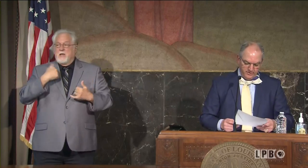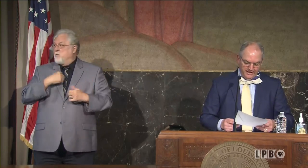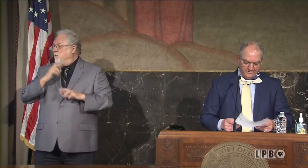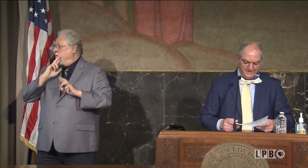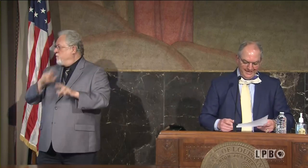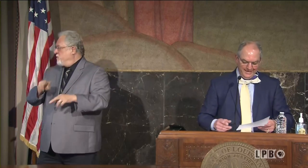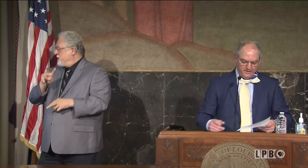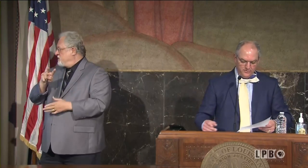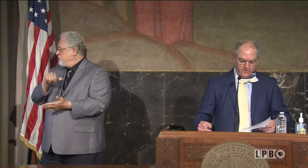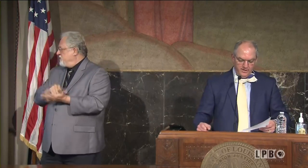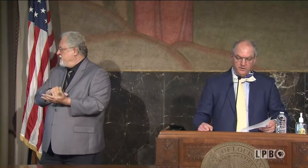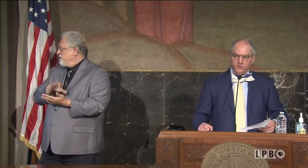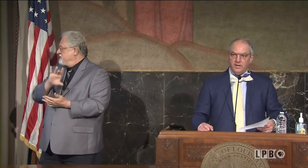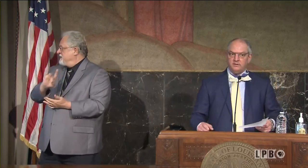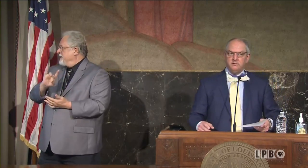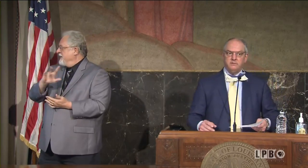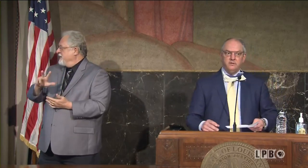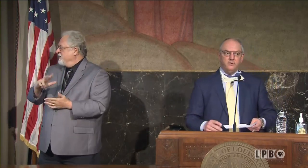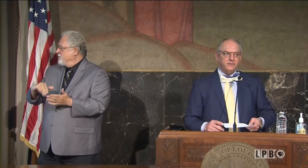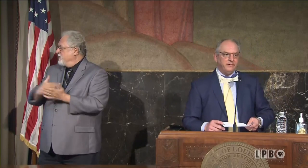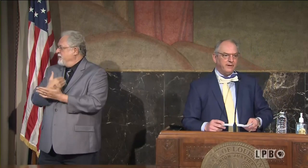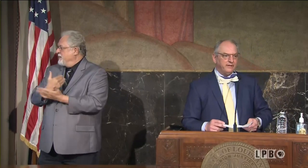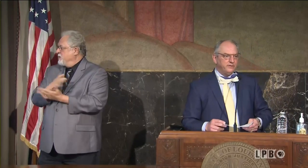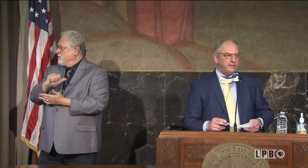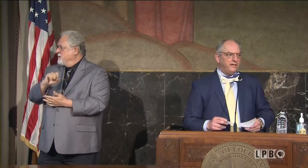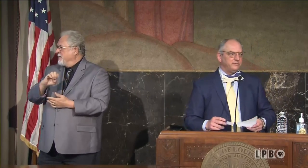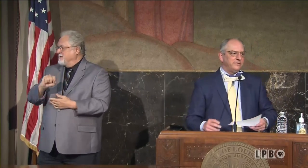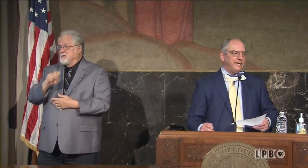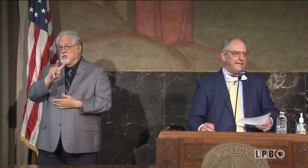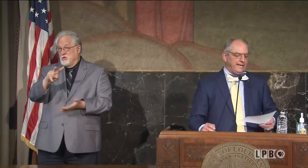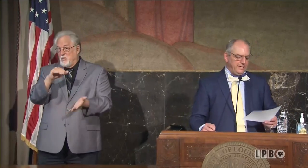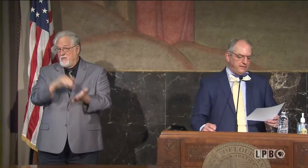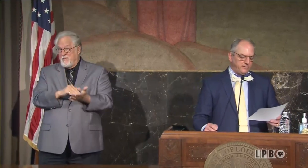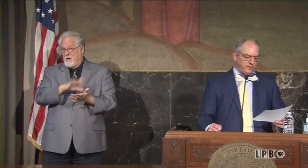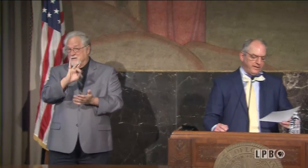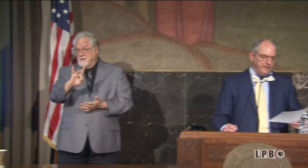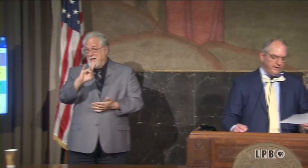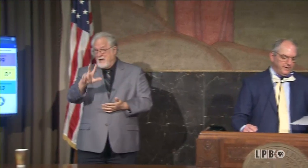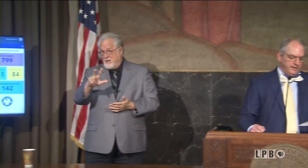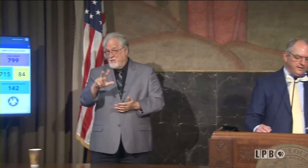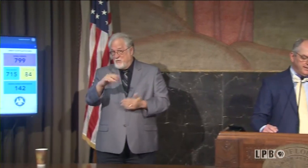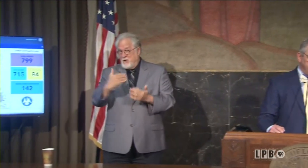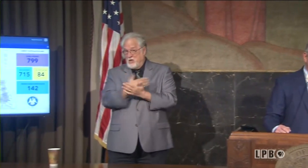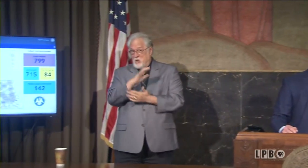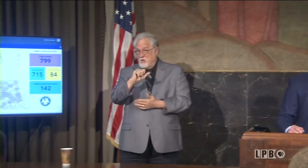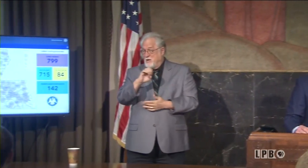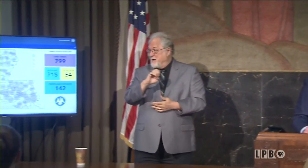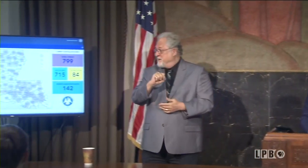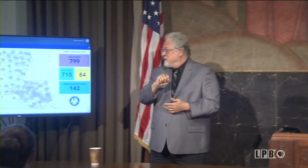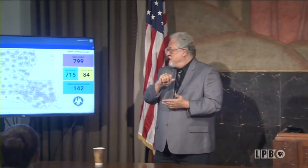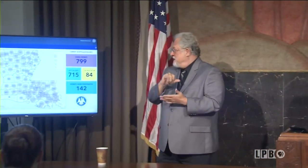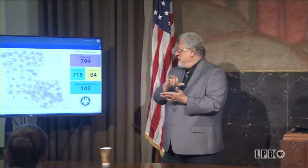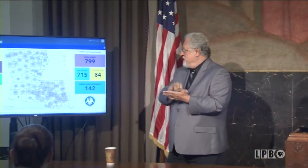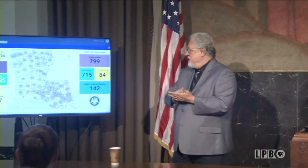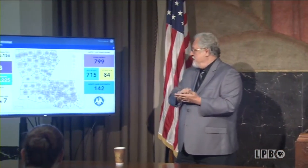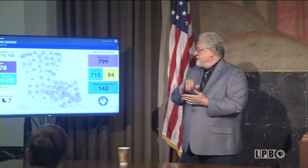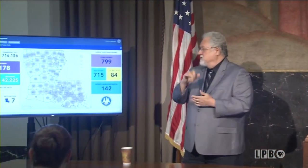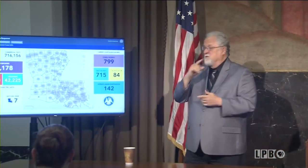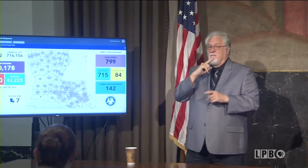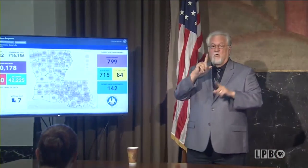reporting 2,083 new cases. You heard me right, 2,083. Now, that's on